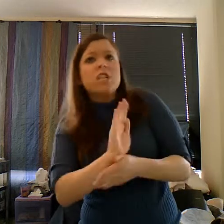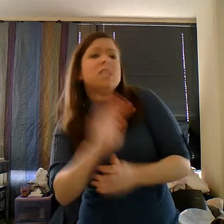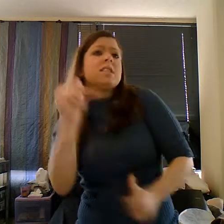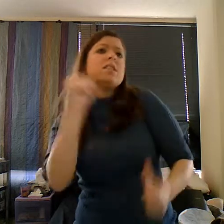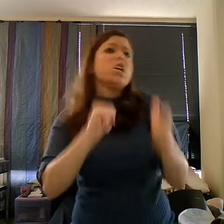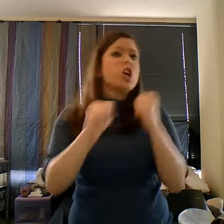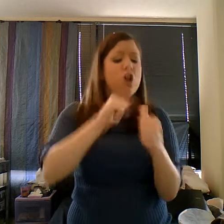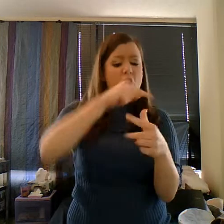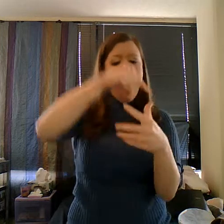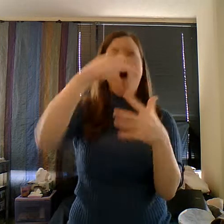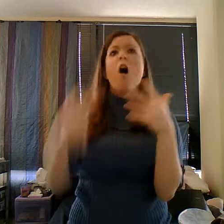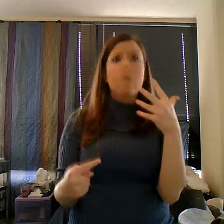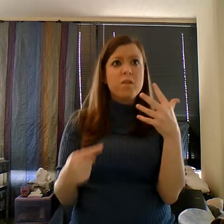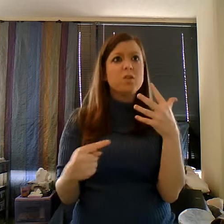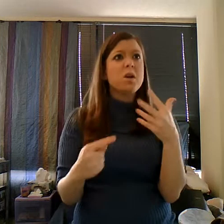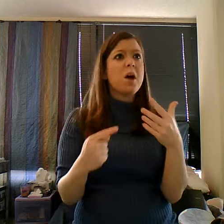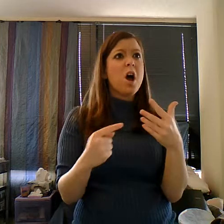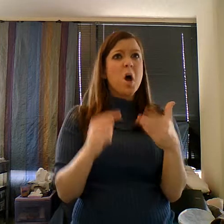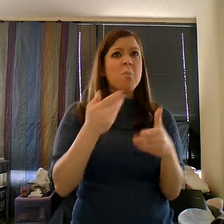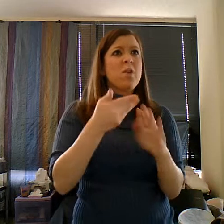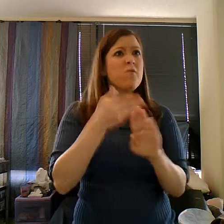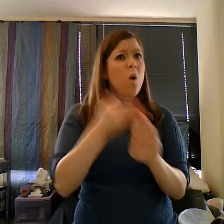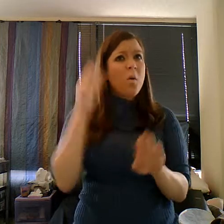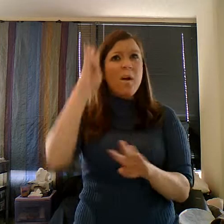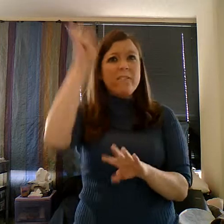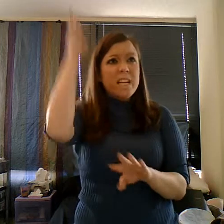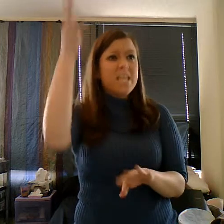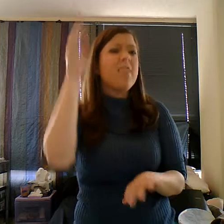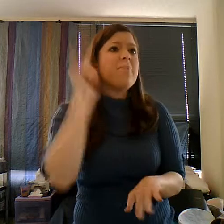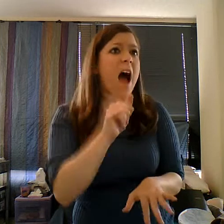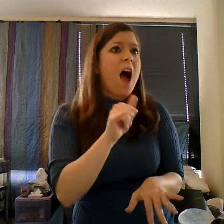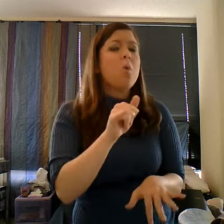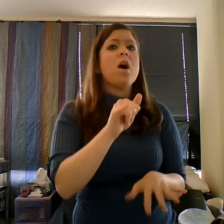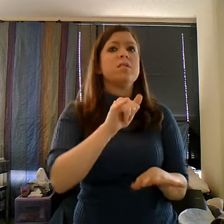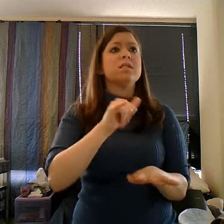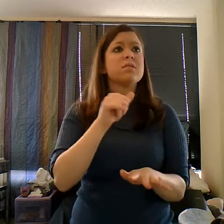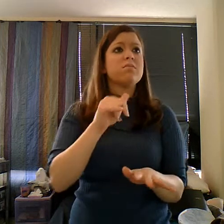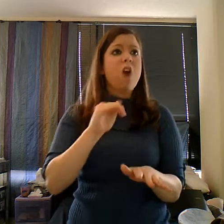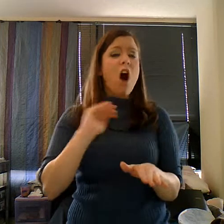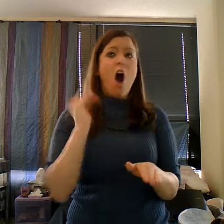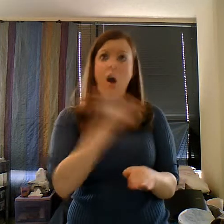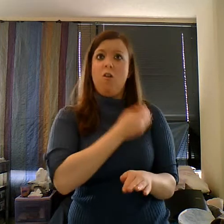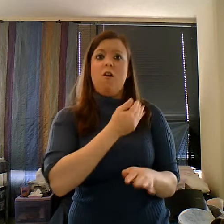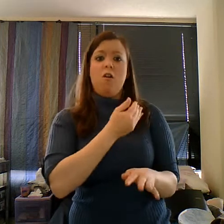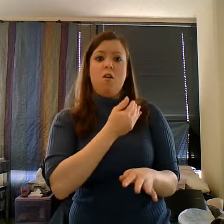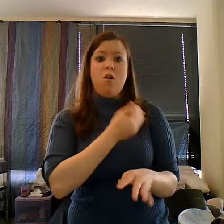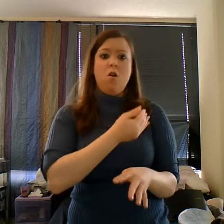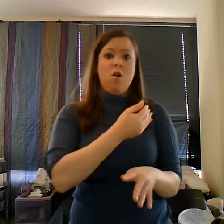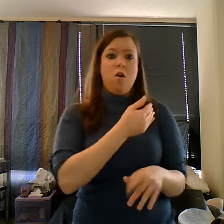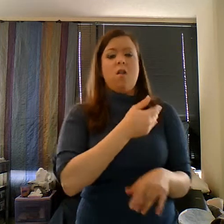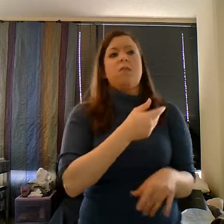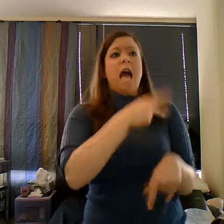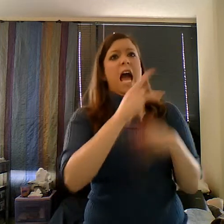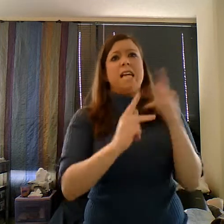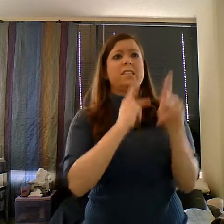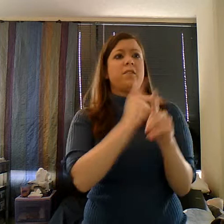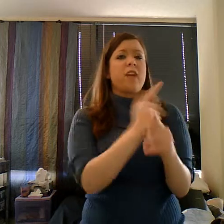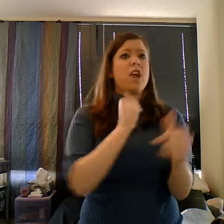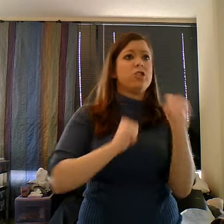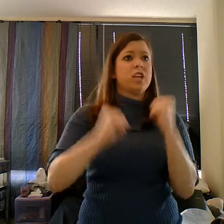those things were invented, all right? So a lot of people, especially adults, for some reason think that all folk tales are